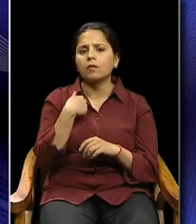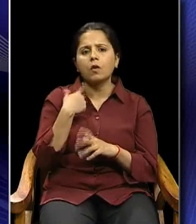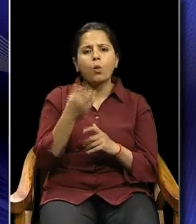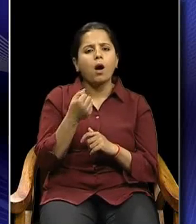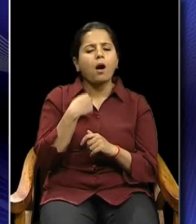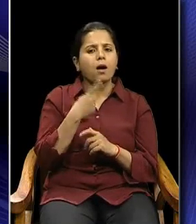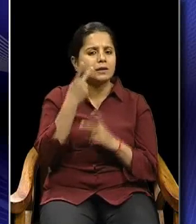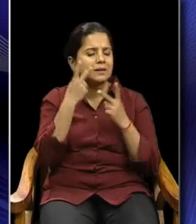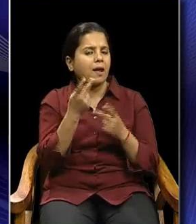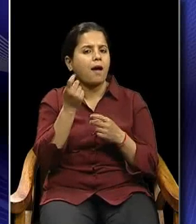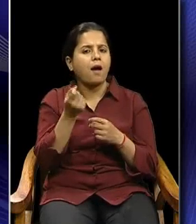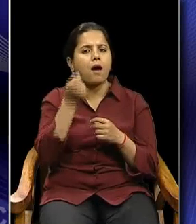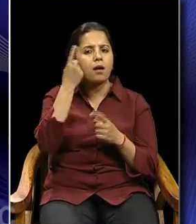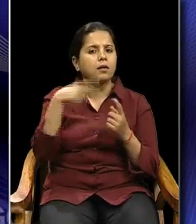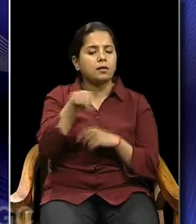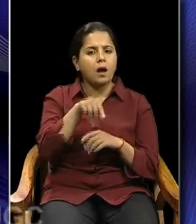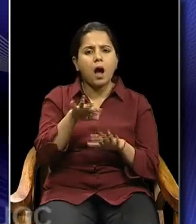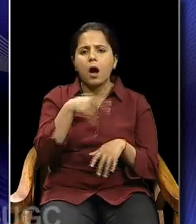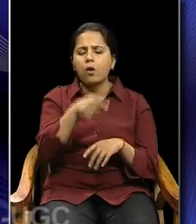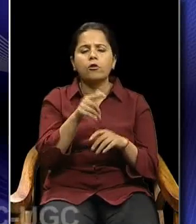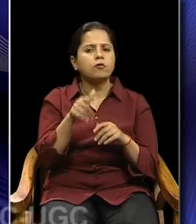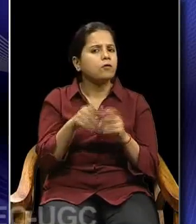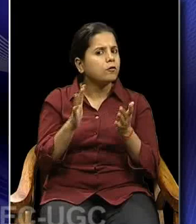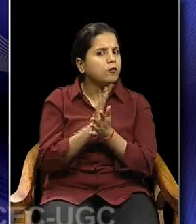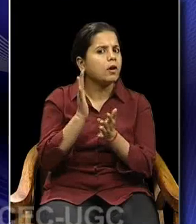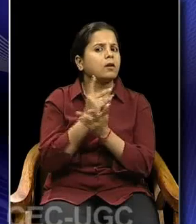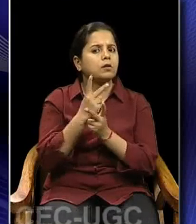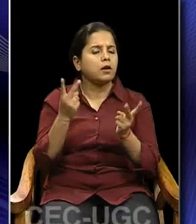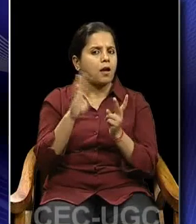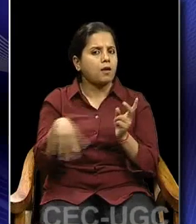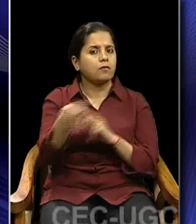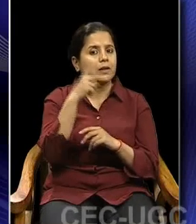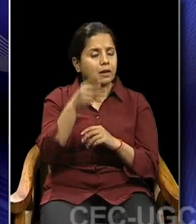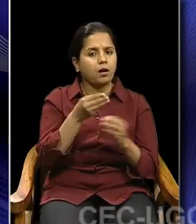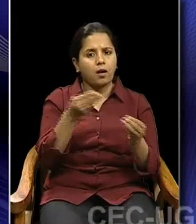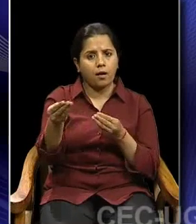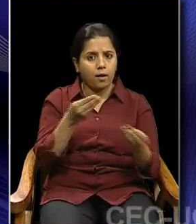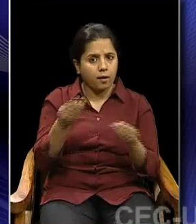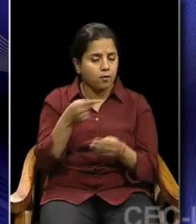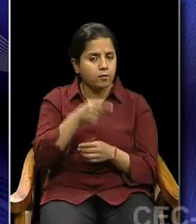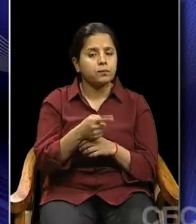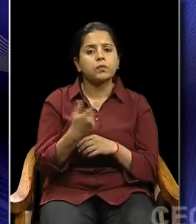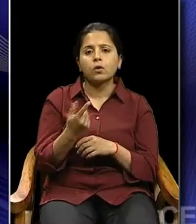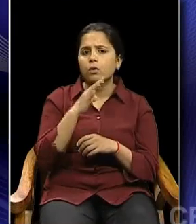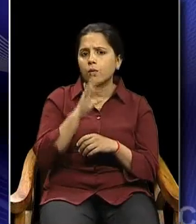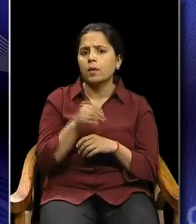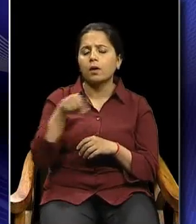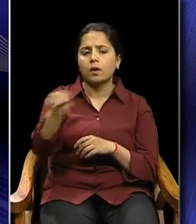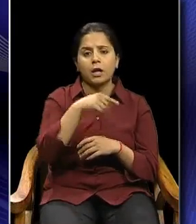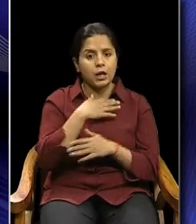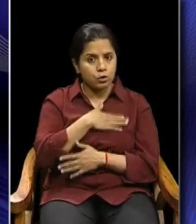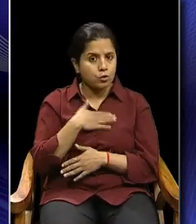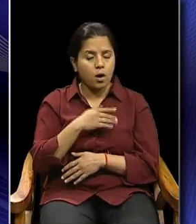understand that how these kinds of festivals, they impart not only the issue of